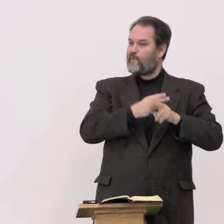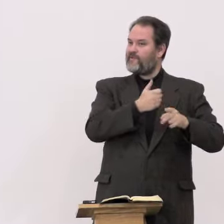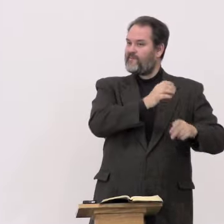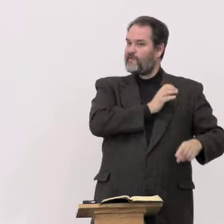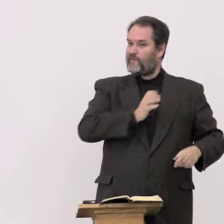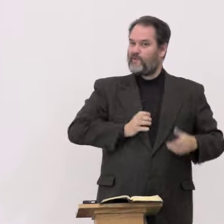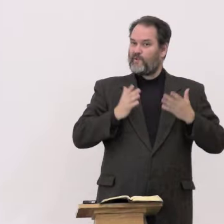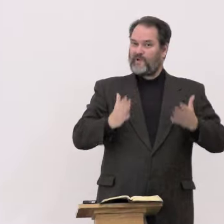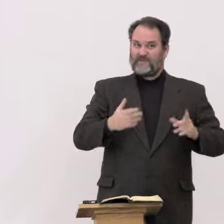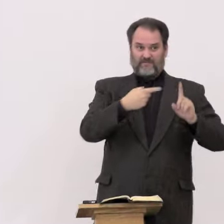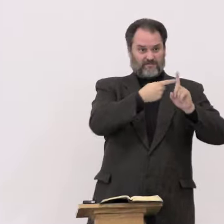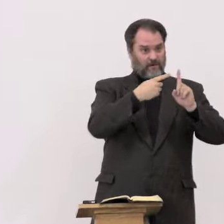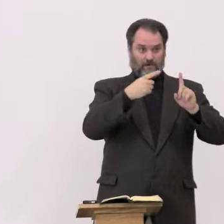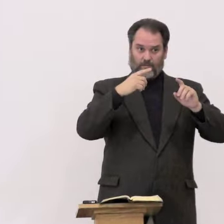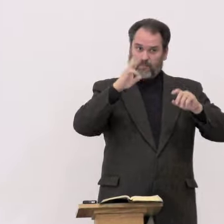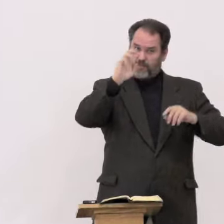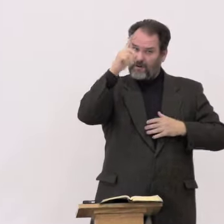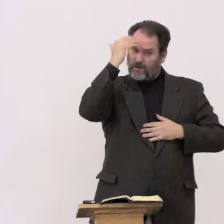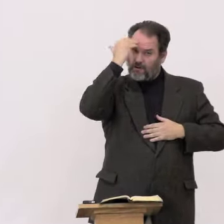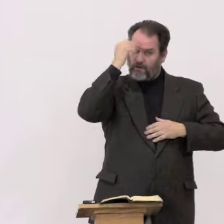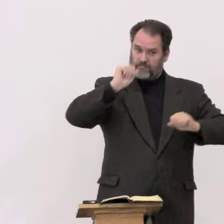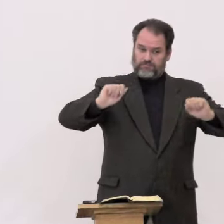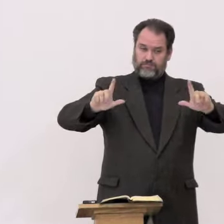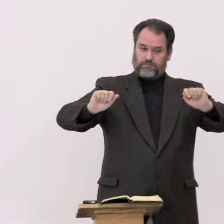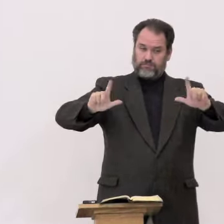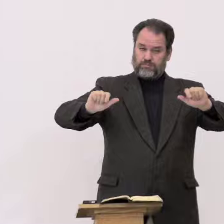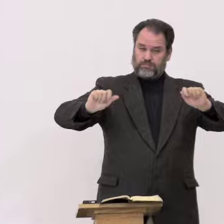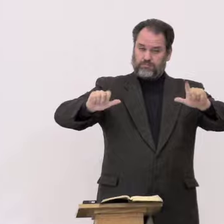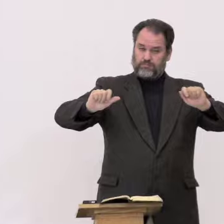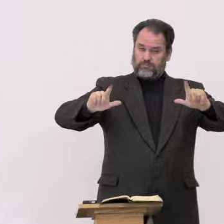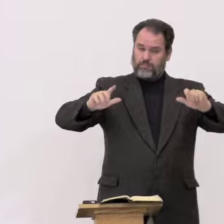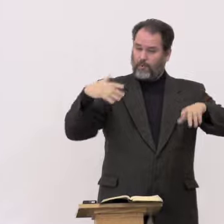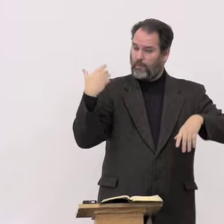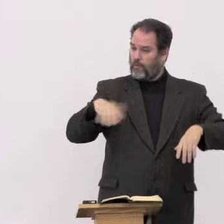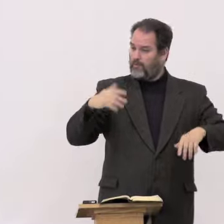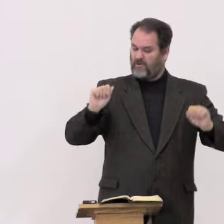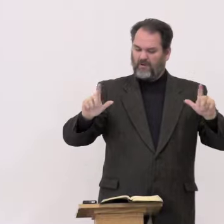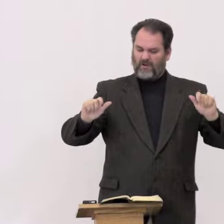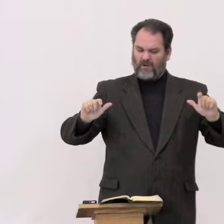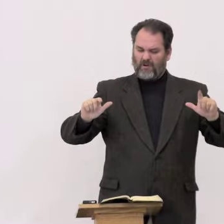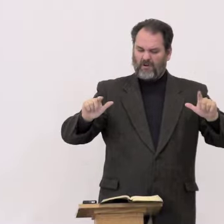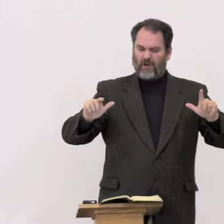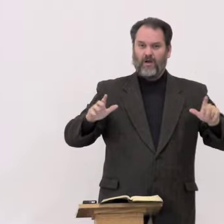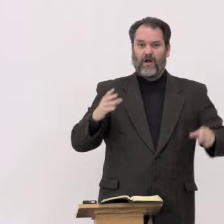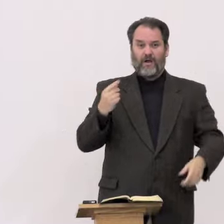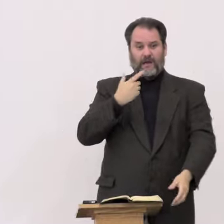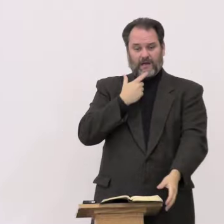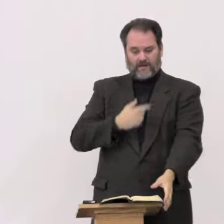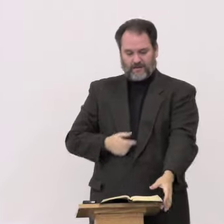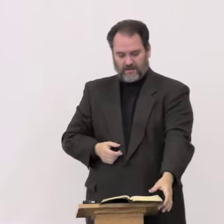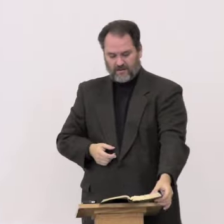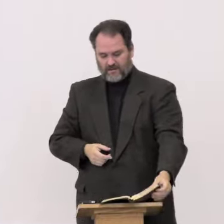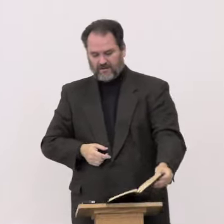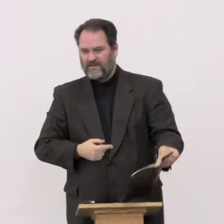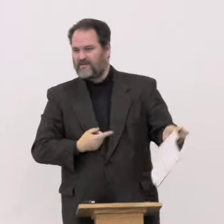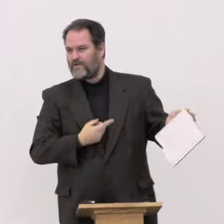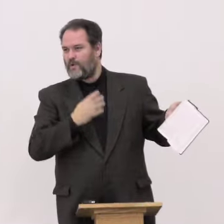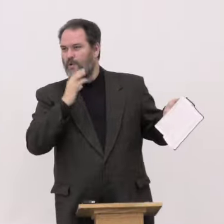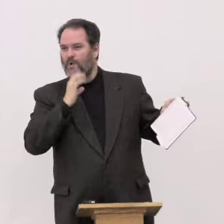there's a pastor who calls himself a Christian, and he's well known. Oh wait, no, it's a person, it's a deaf person. He says